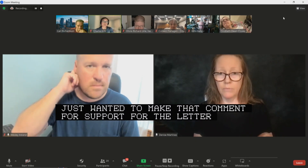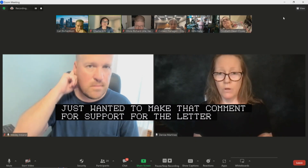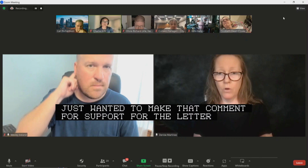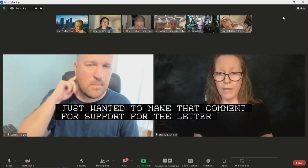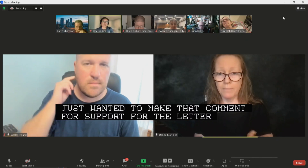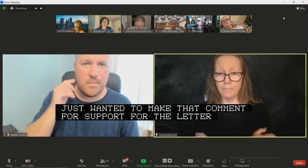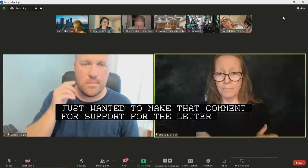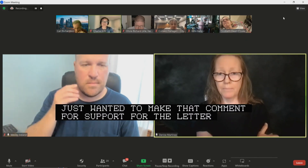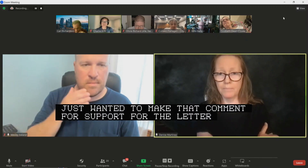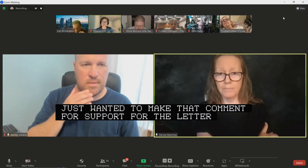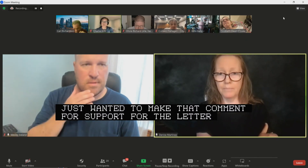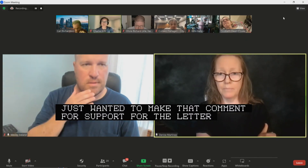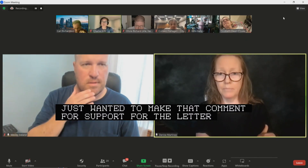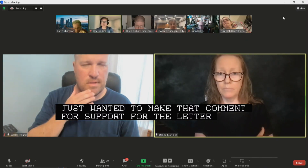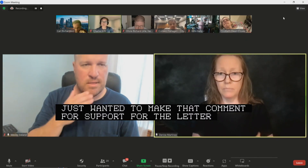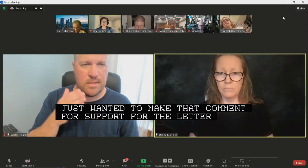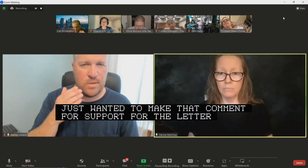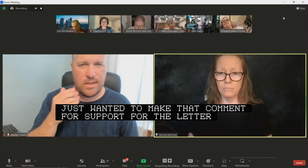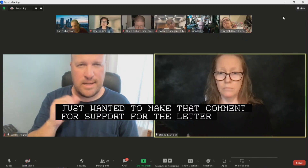Okay.